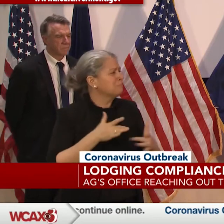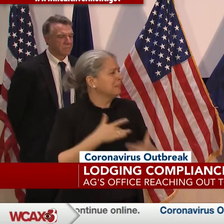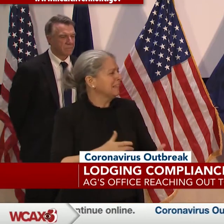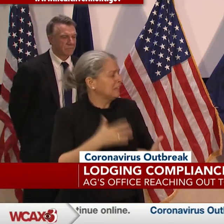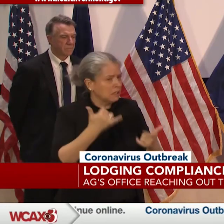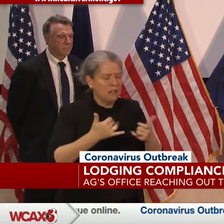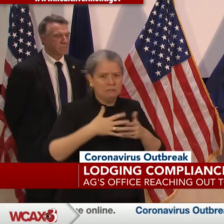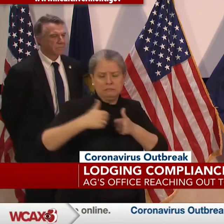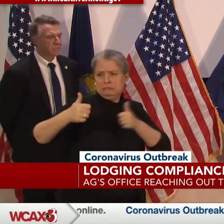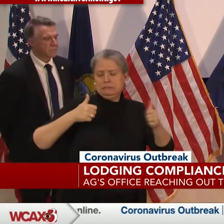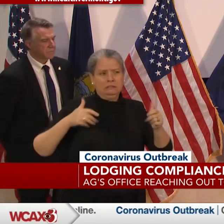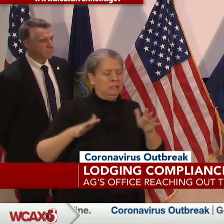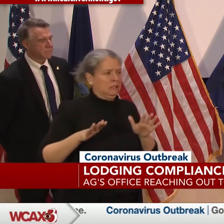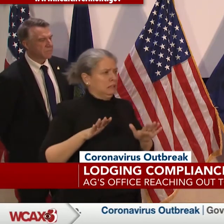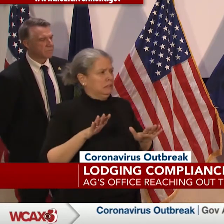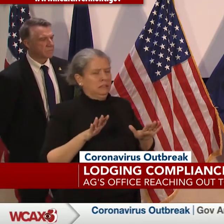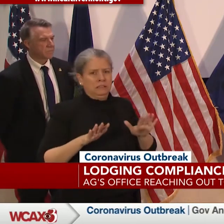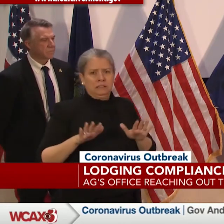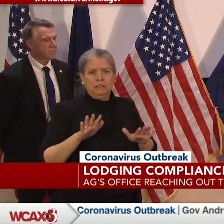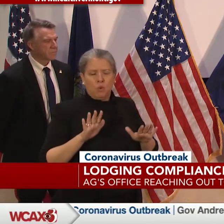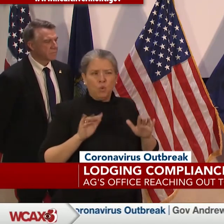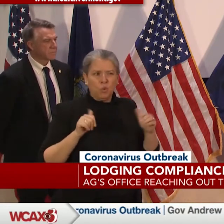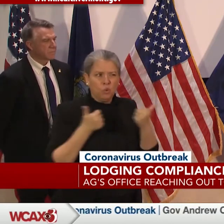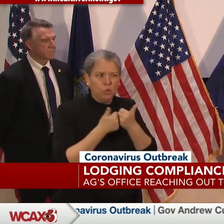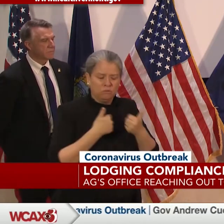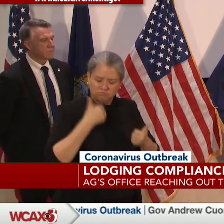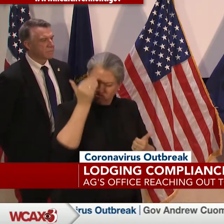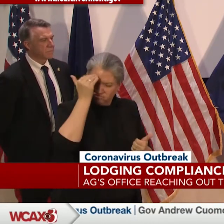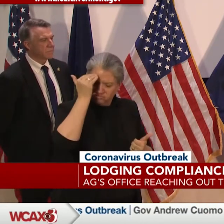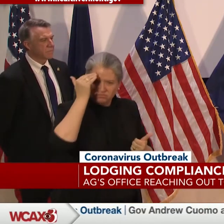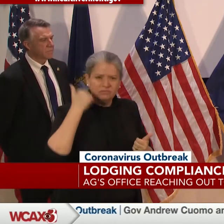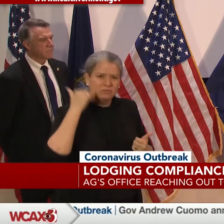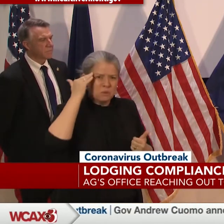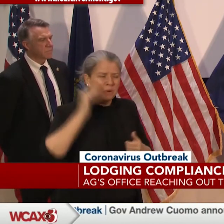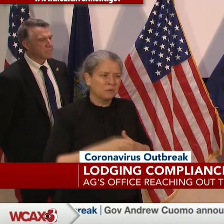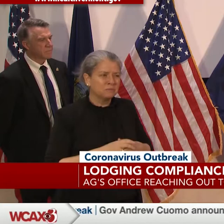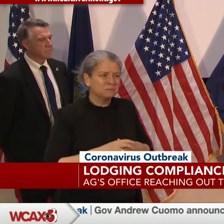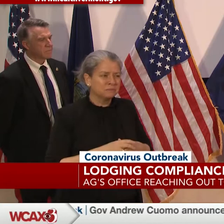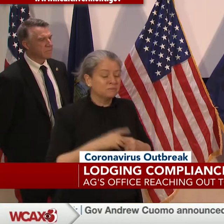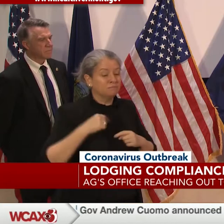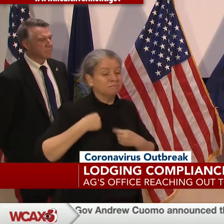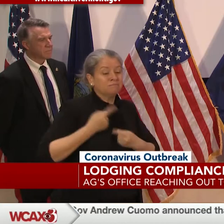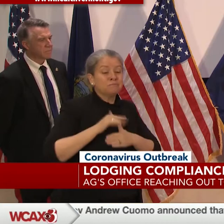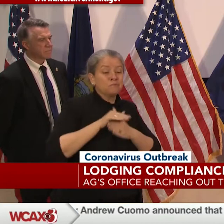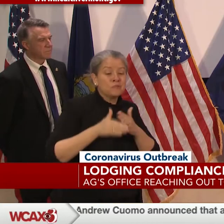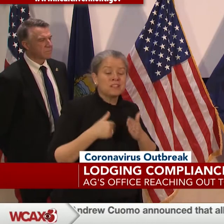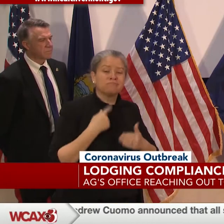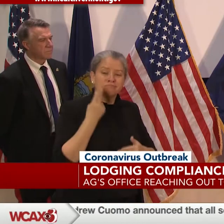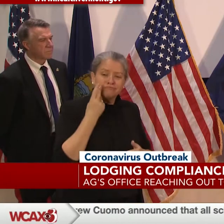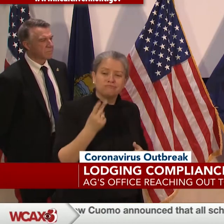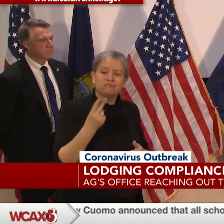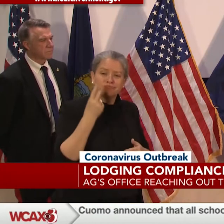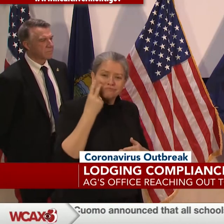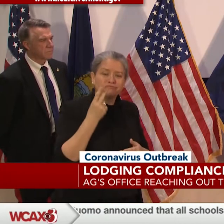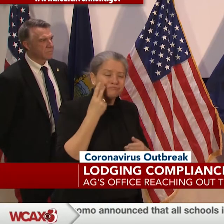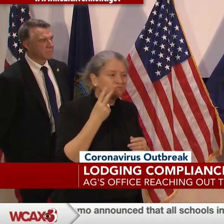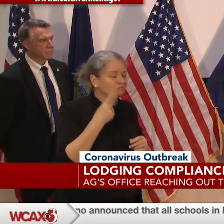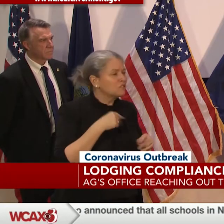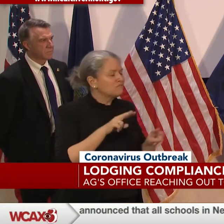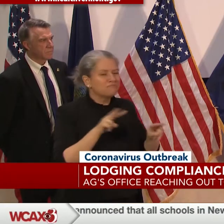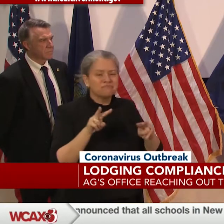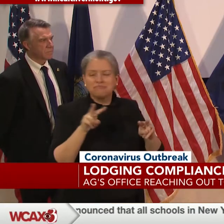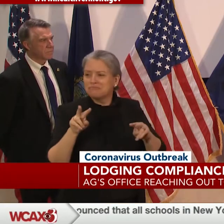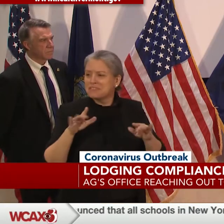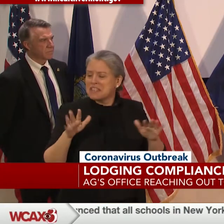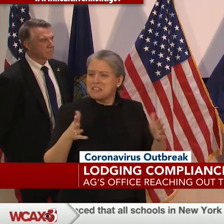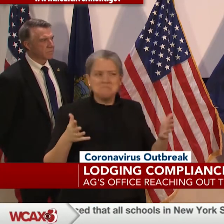everyone. I've done a lot of observation over the past weekend and was overall pretty pleased with